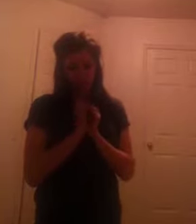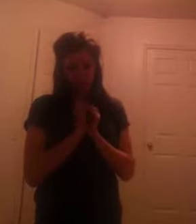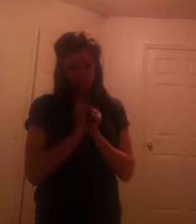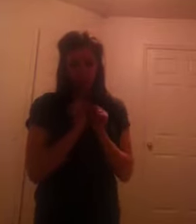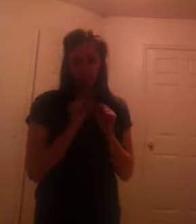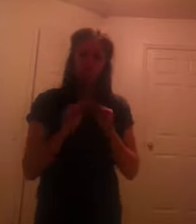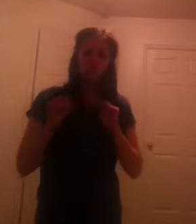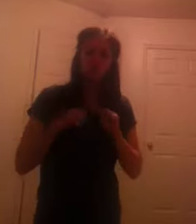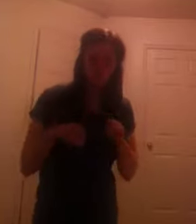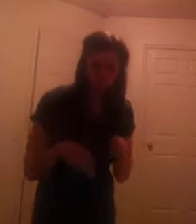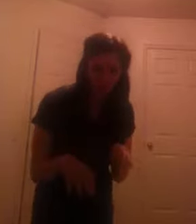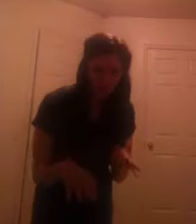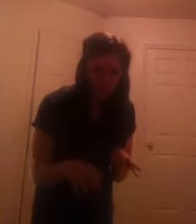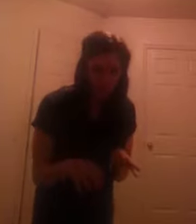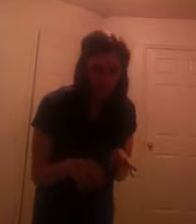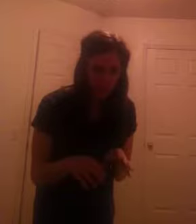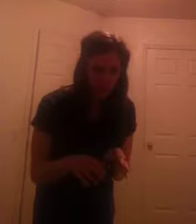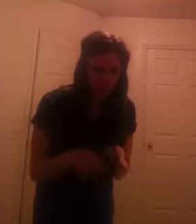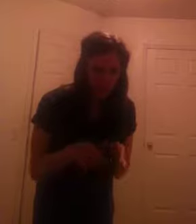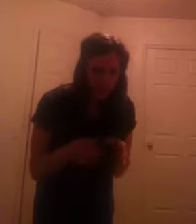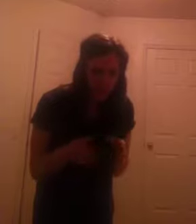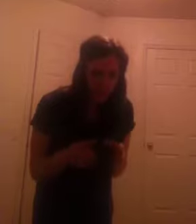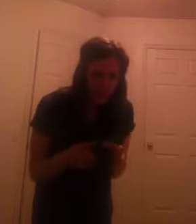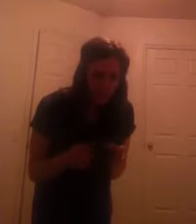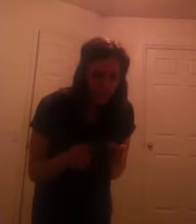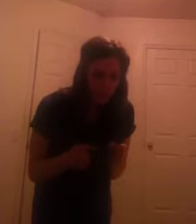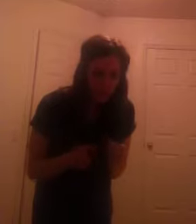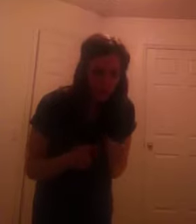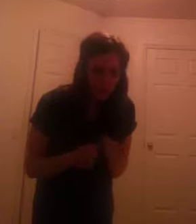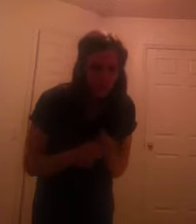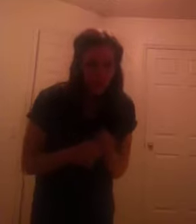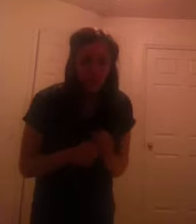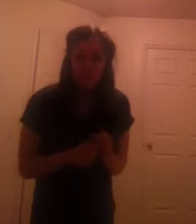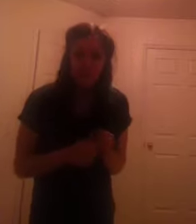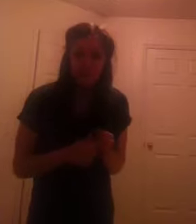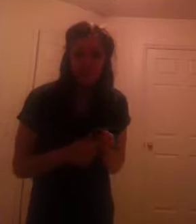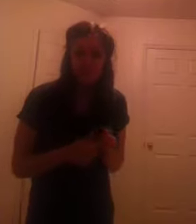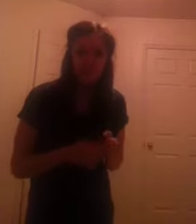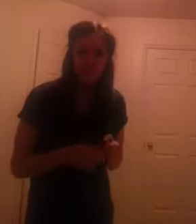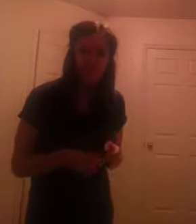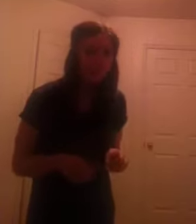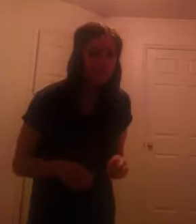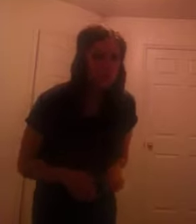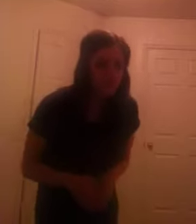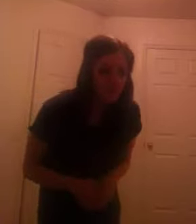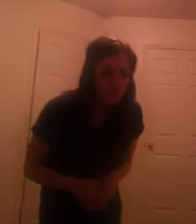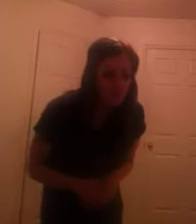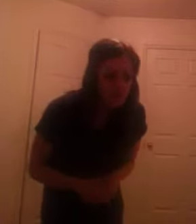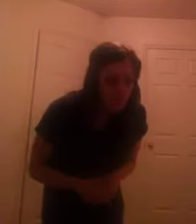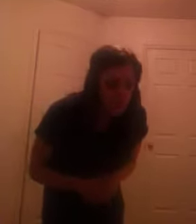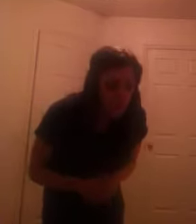Okay. So we scrambled down to Steve, and we got a little closer. My husband tried this time. He said,